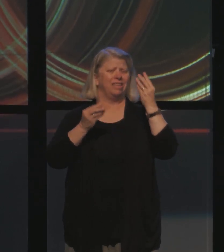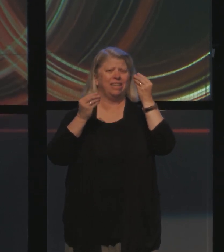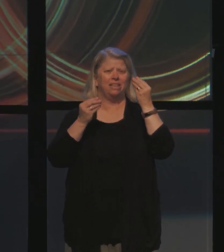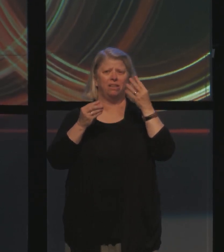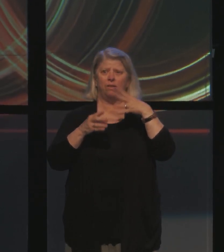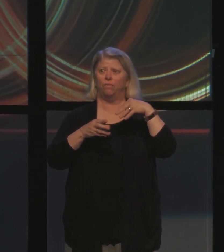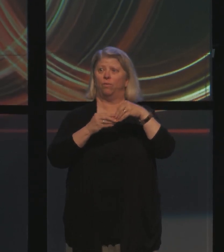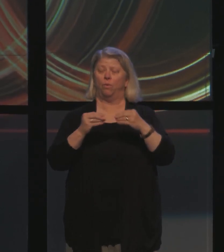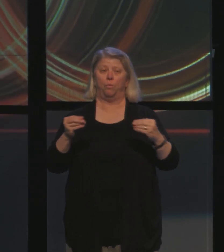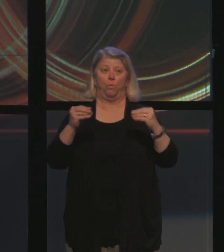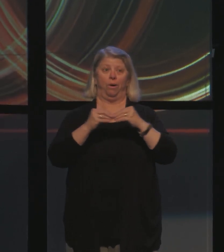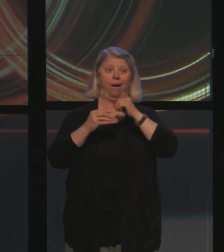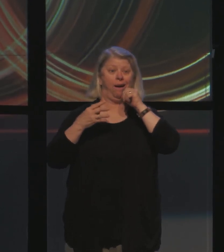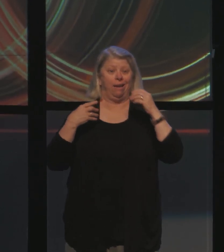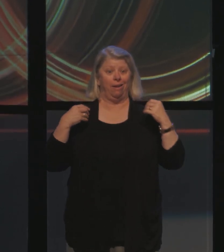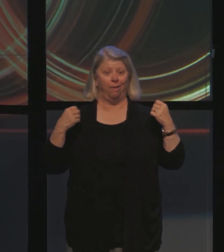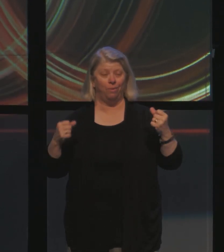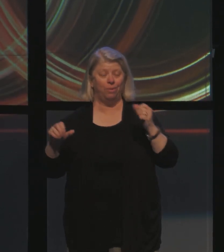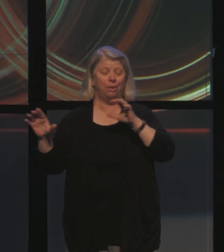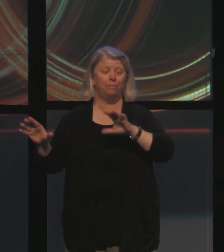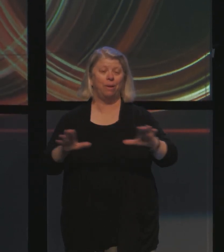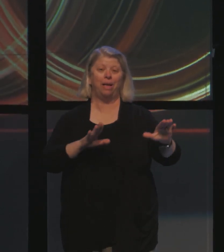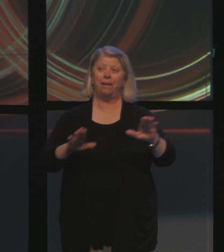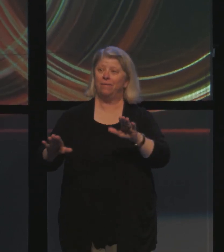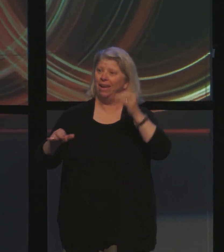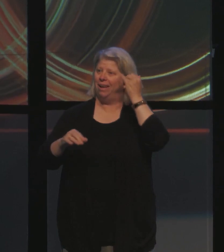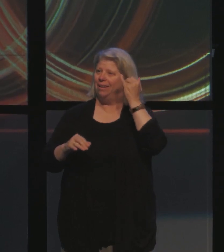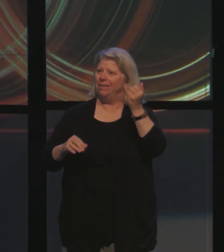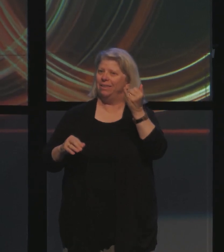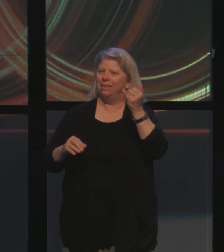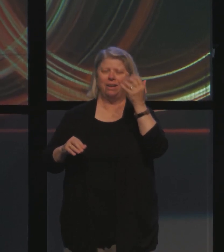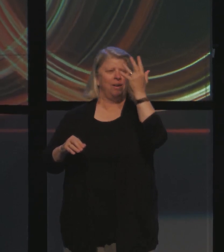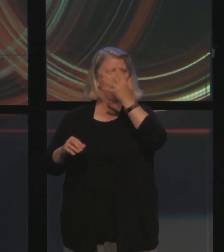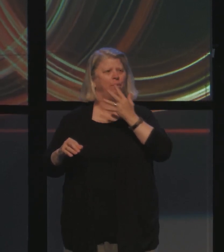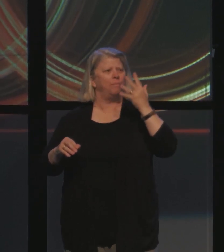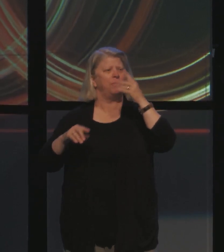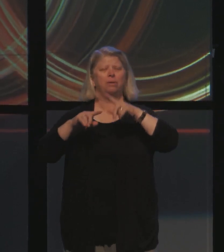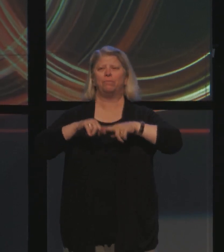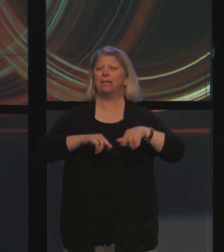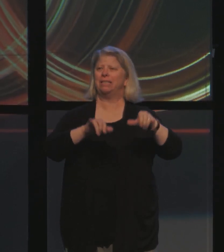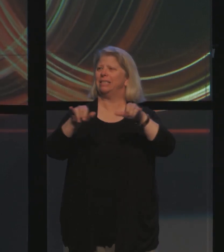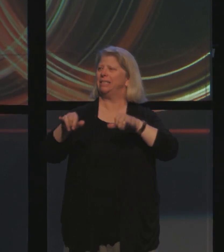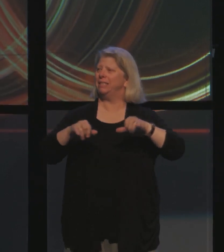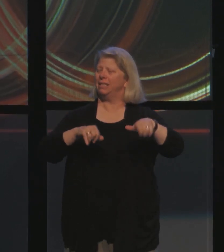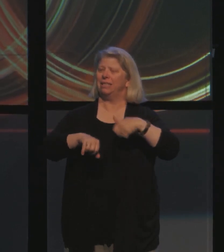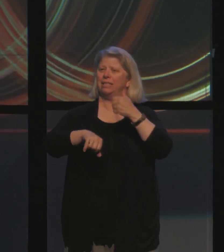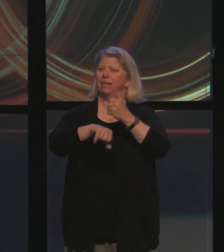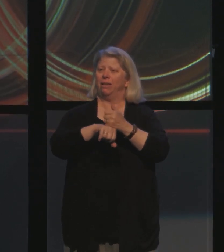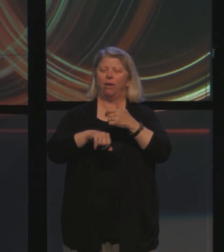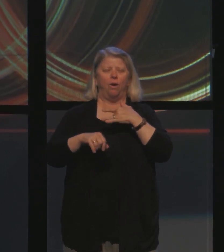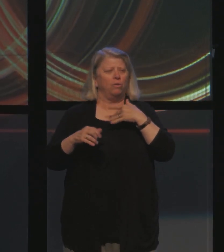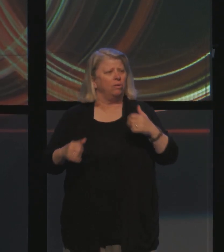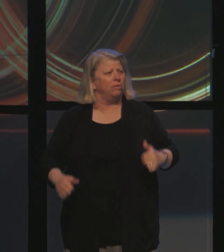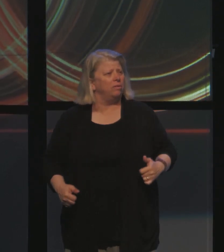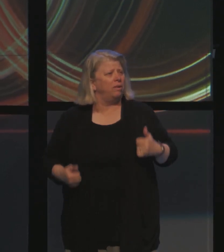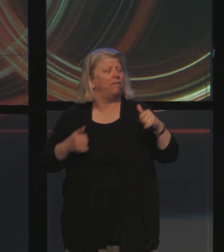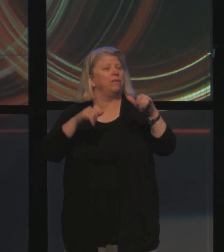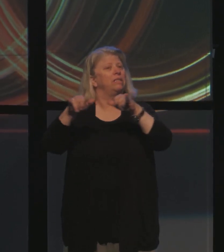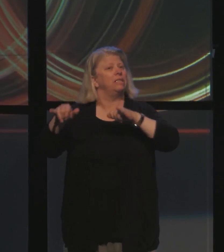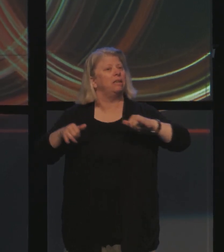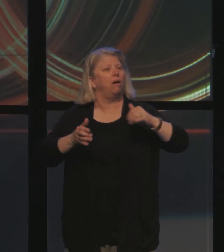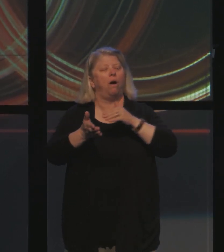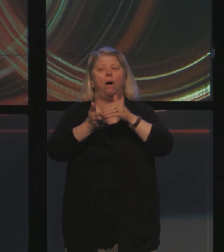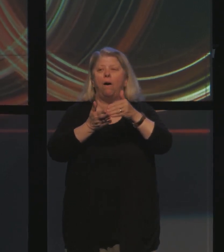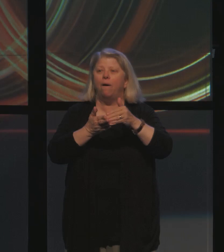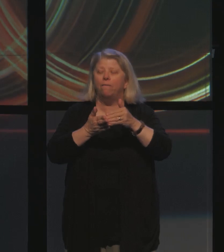in more unhealthy behaviors, right? This idea of appearance-based standards that sets into our hearts or our lives. And these standards often